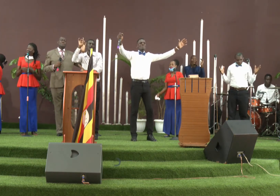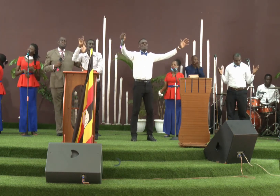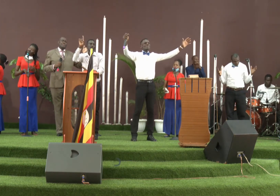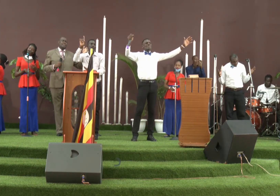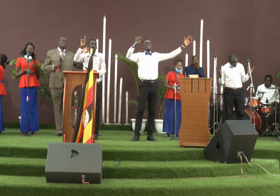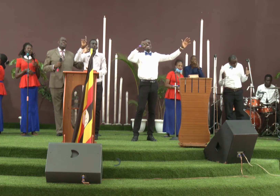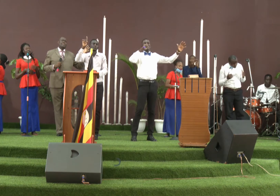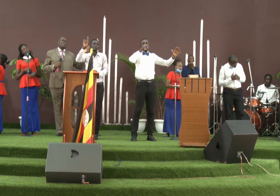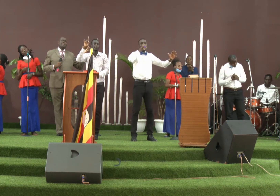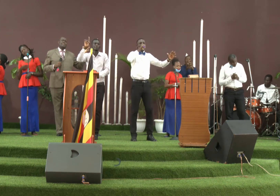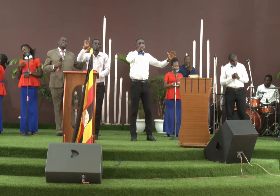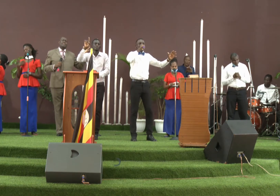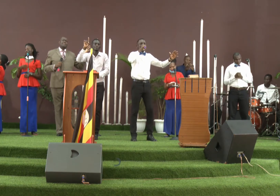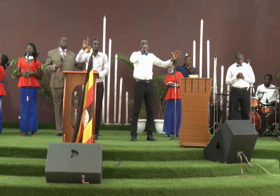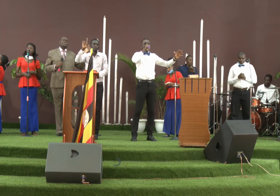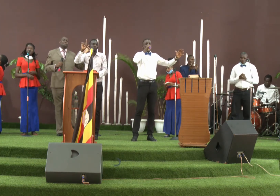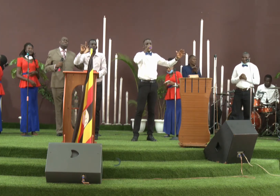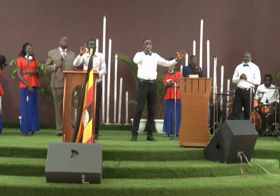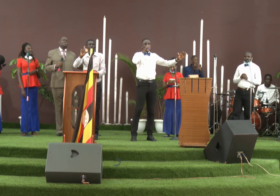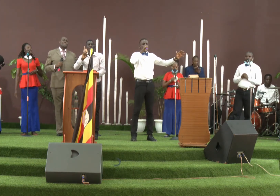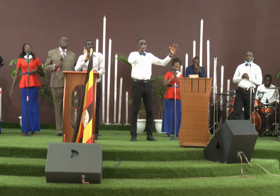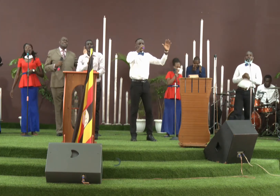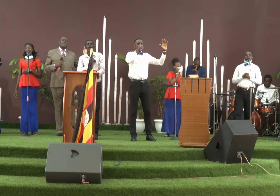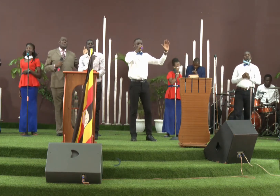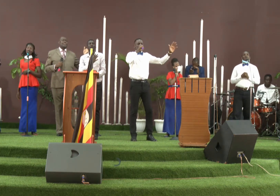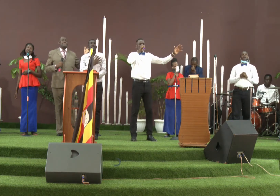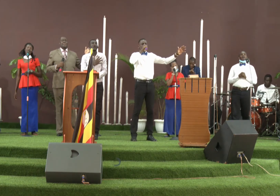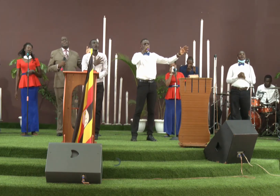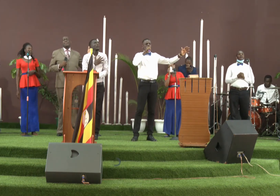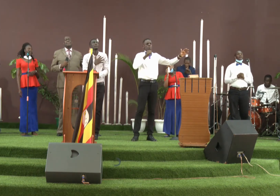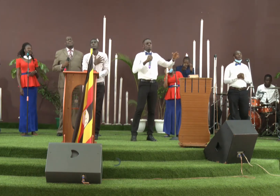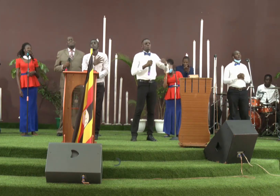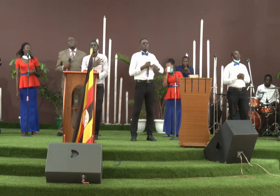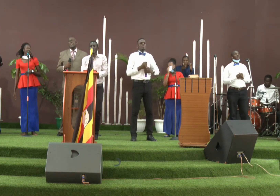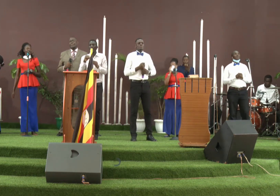am a child of God. I am.